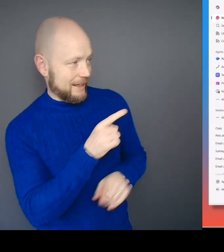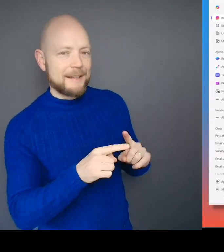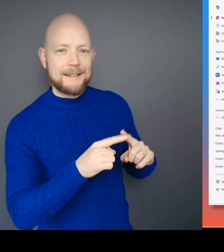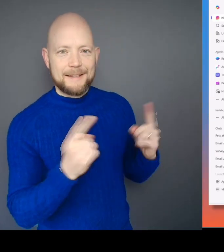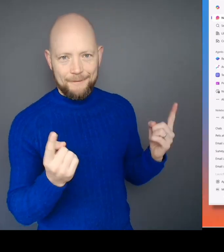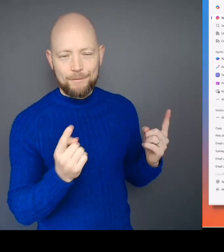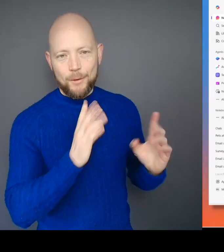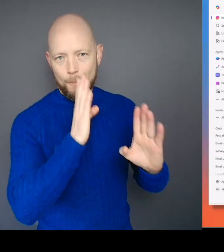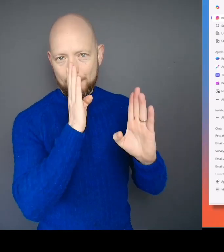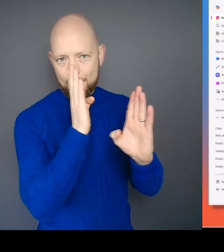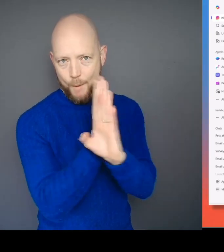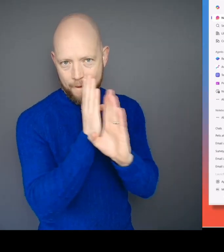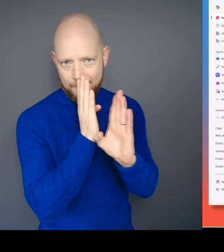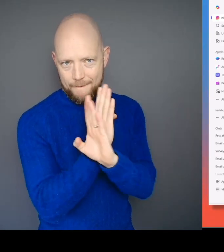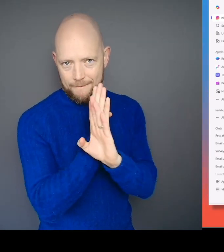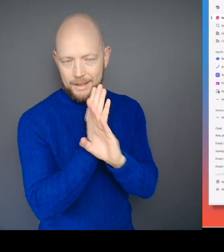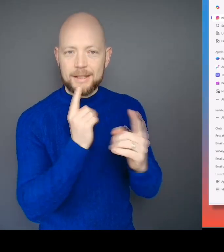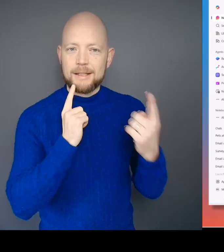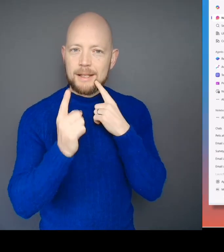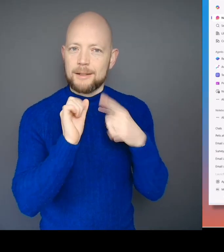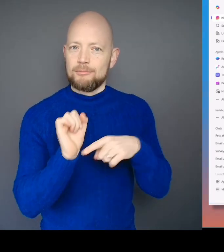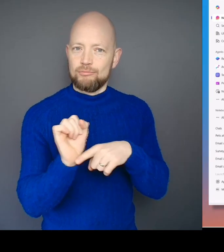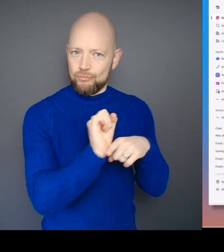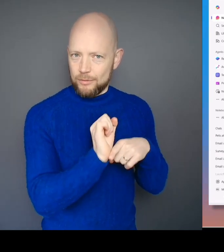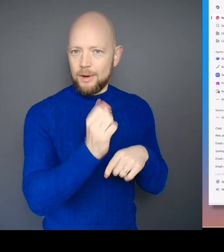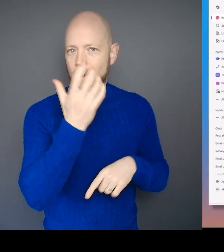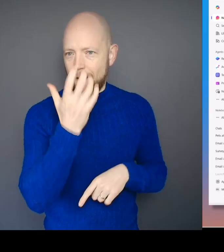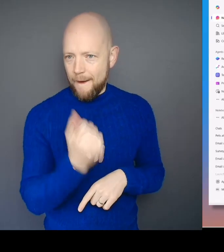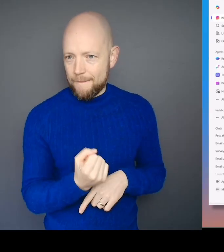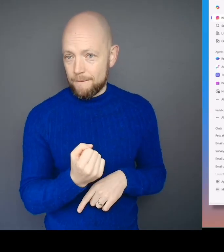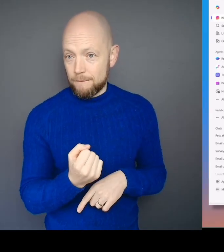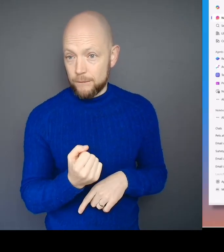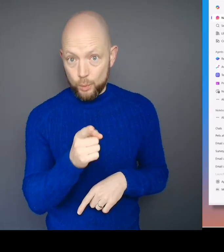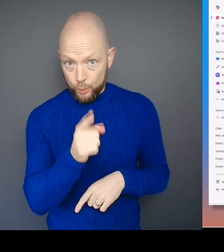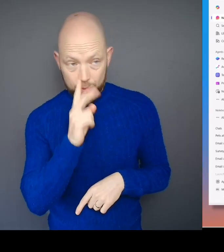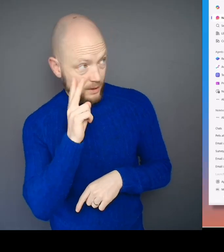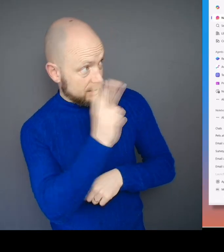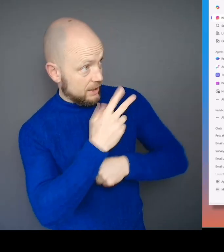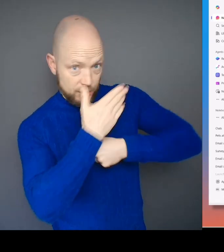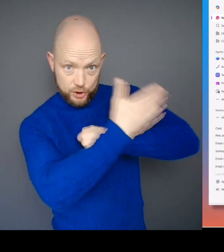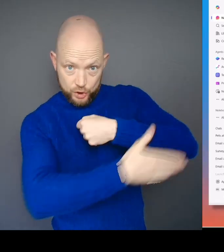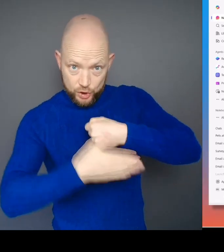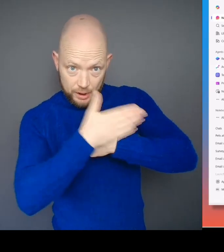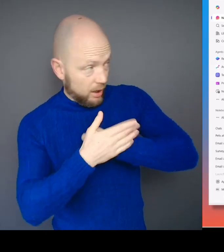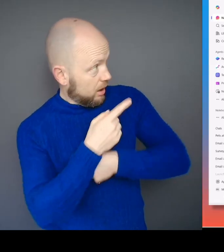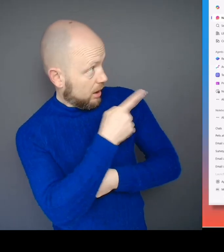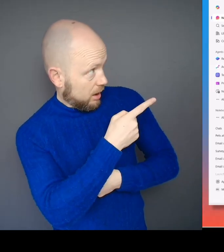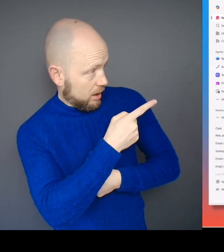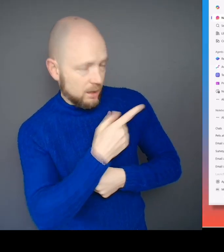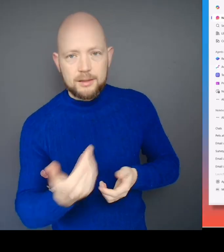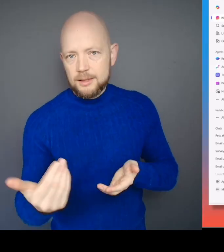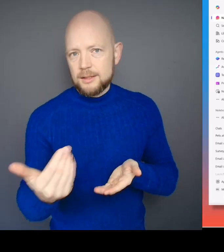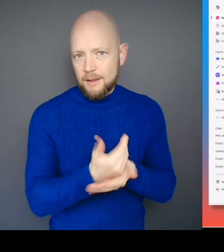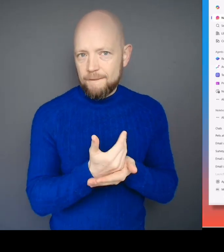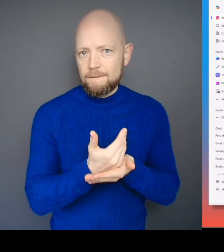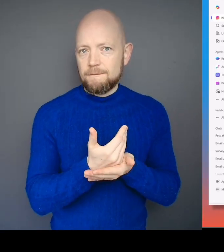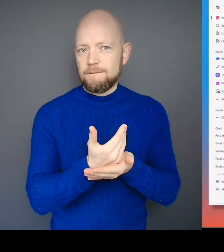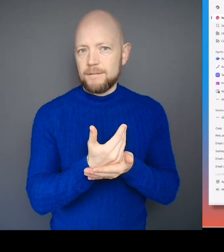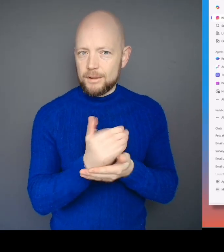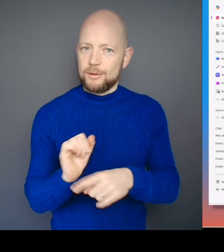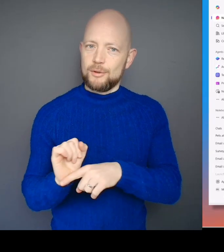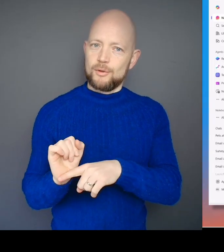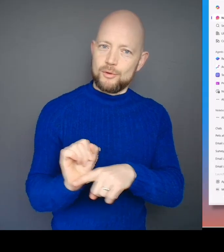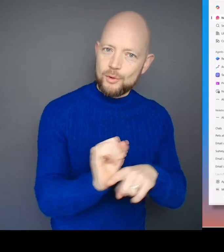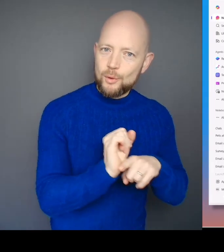this little icon at the top here shows you that this has got enterprise data protection. So as a start, whatever you're doing here stays